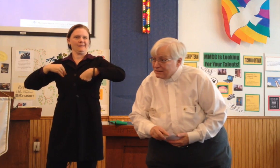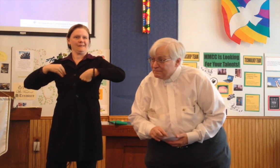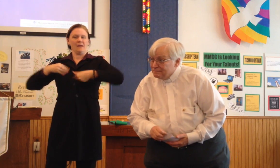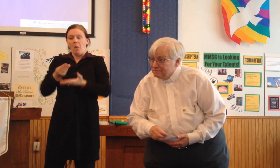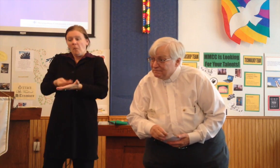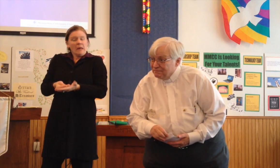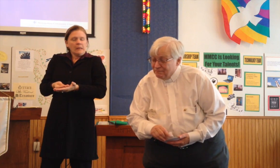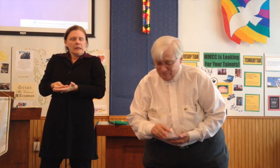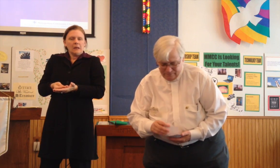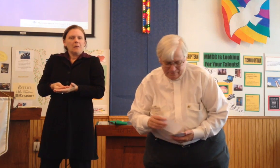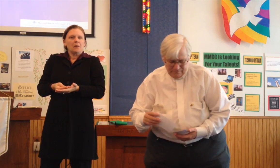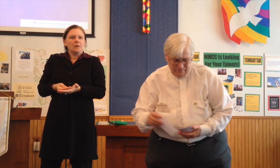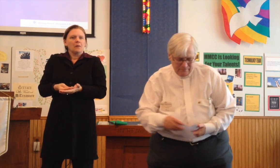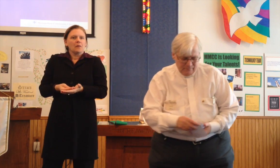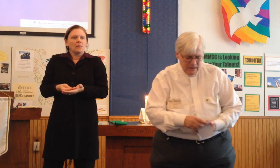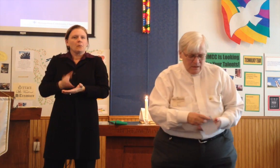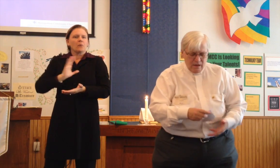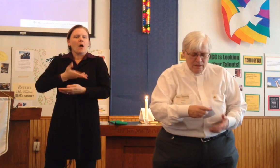money.